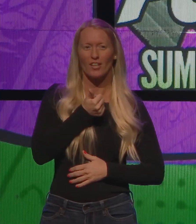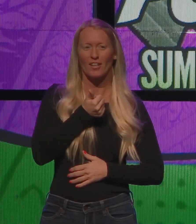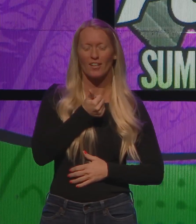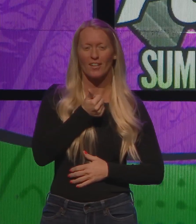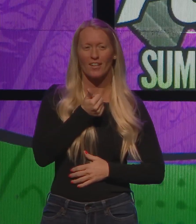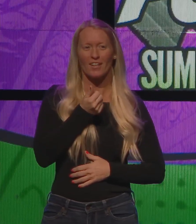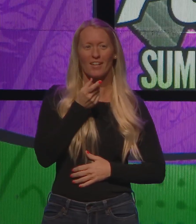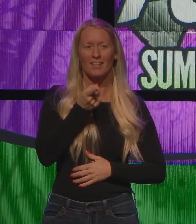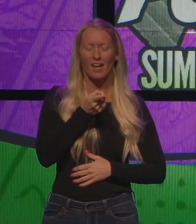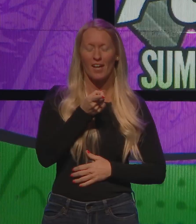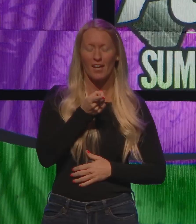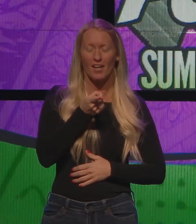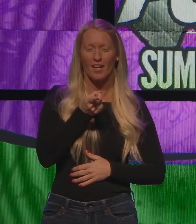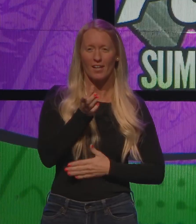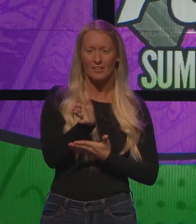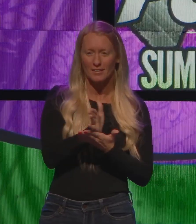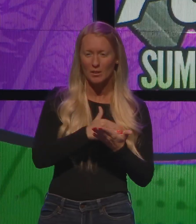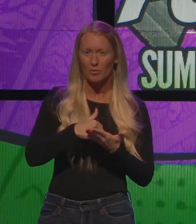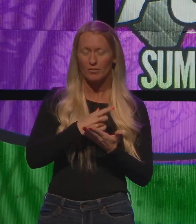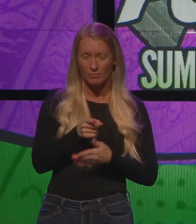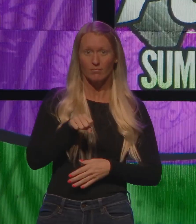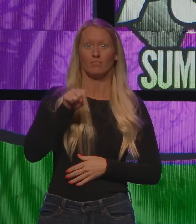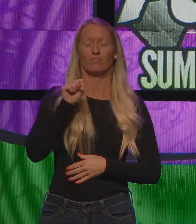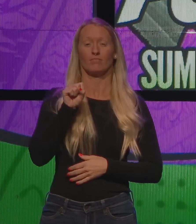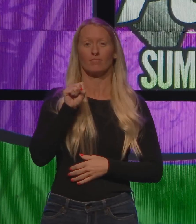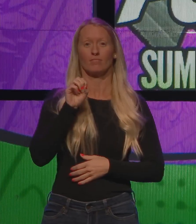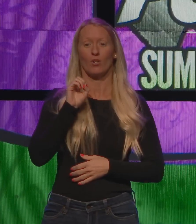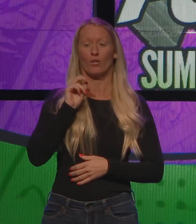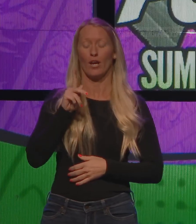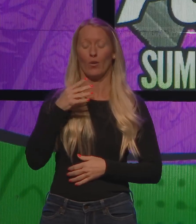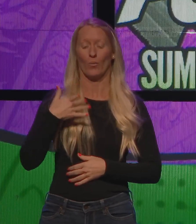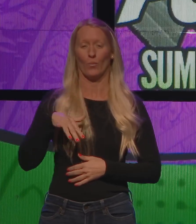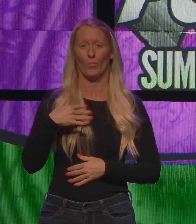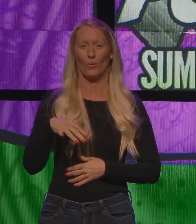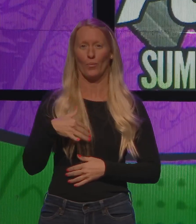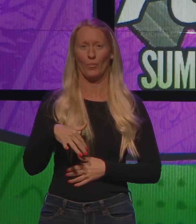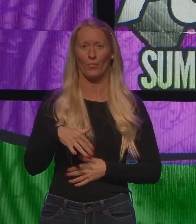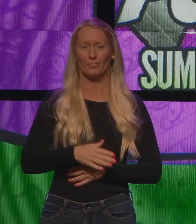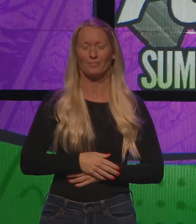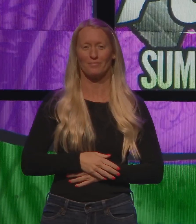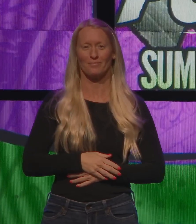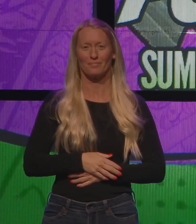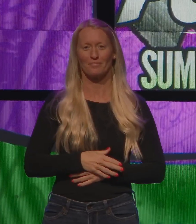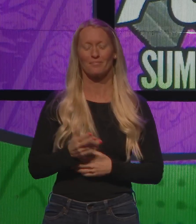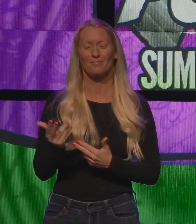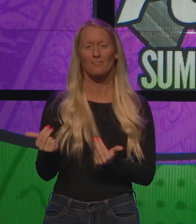Some of you were like, oh, okay. Whew.